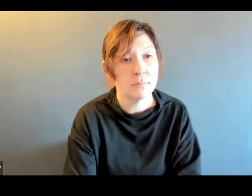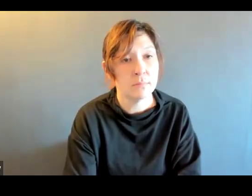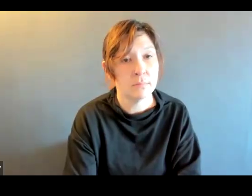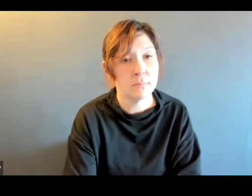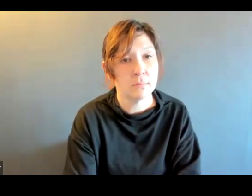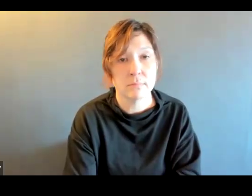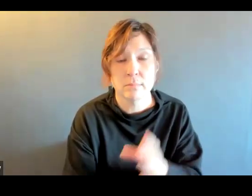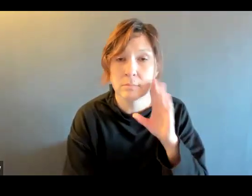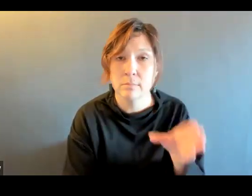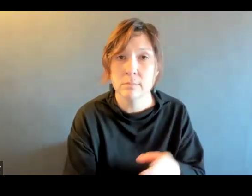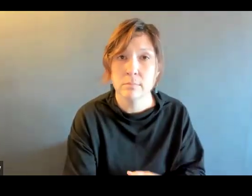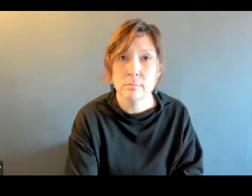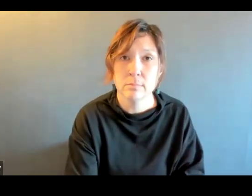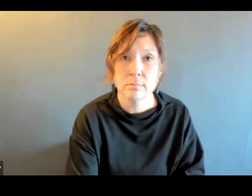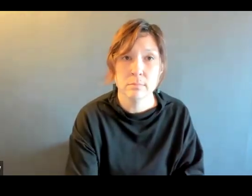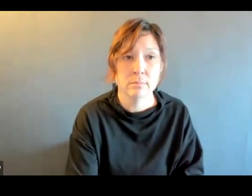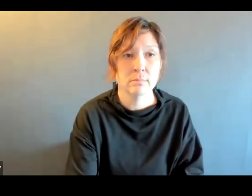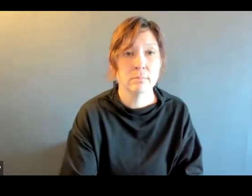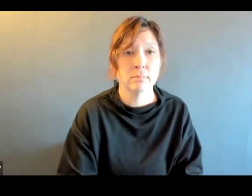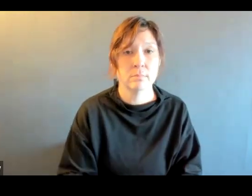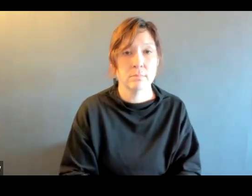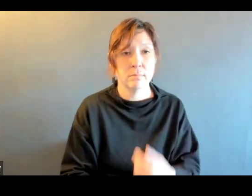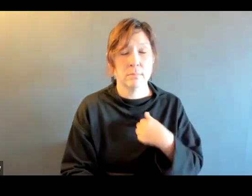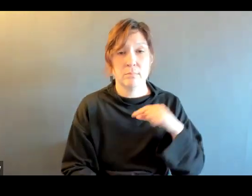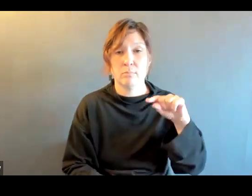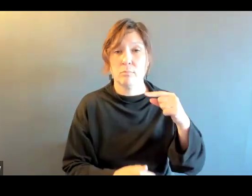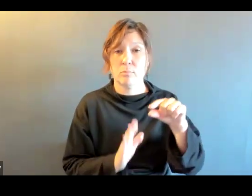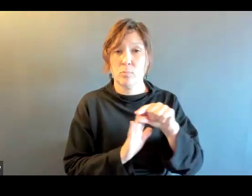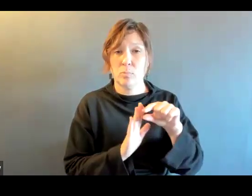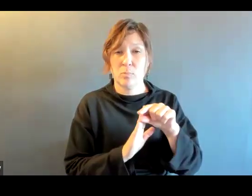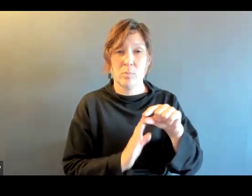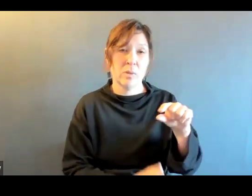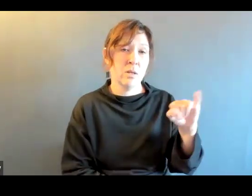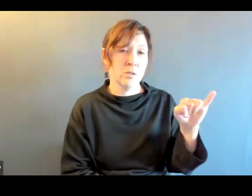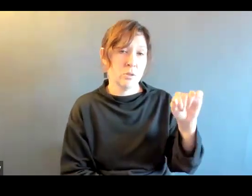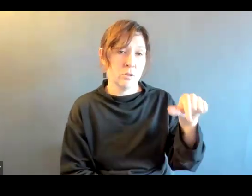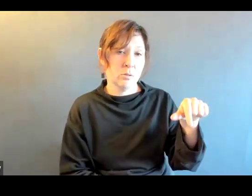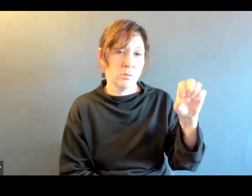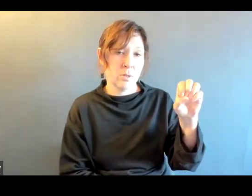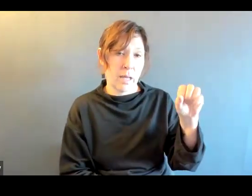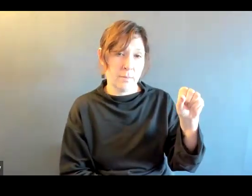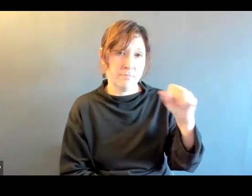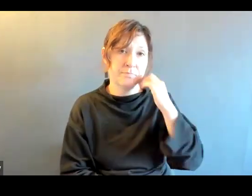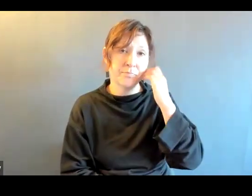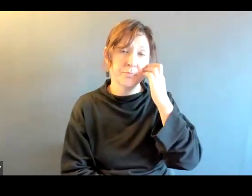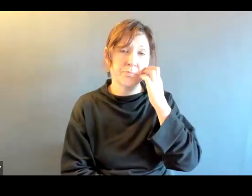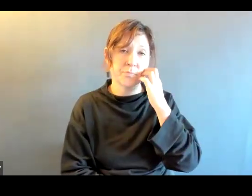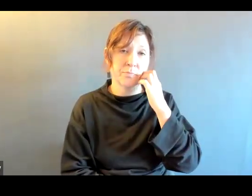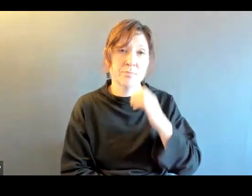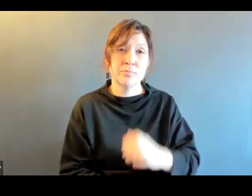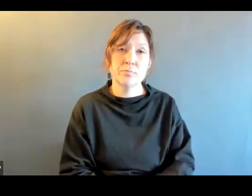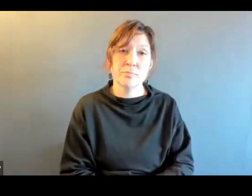Hi, my name is Lian Yin. I'm in the fourth grade at Quincy Elementary School, and I live